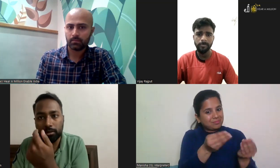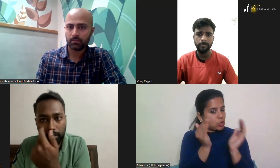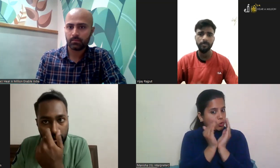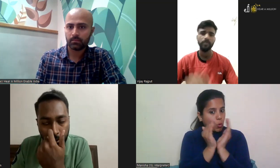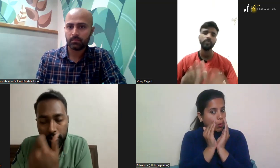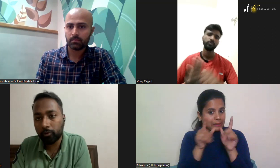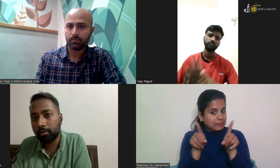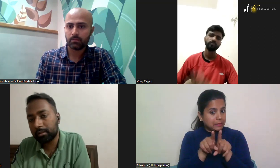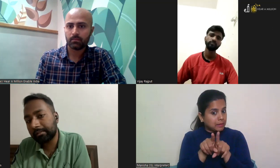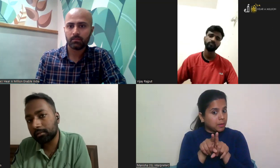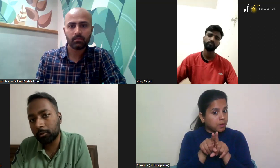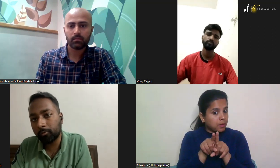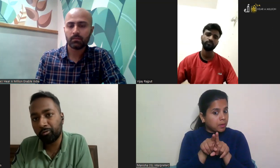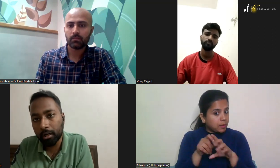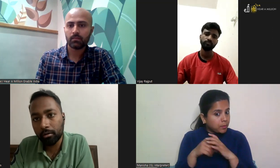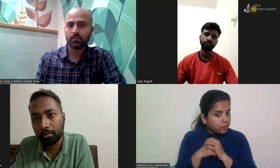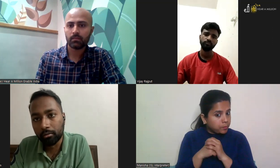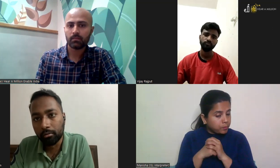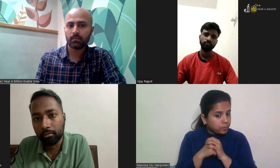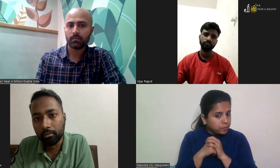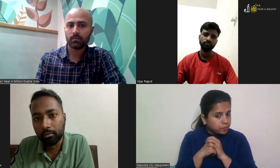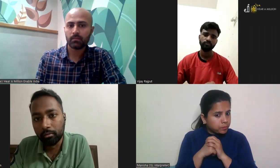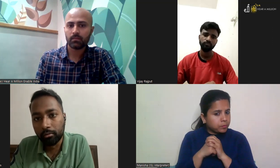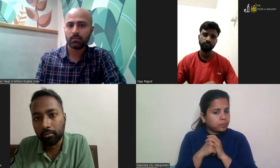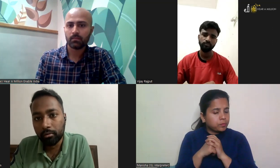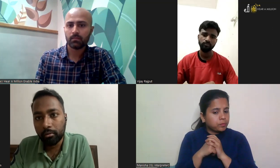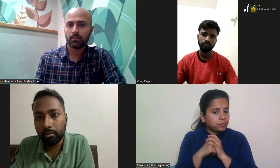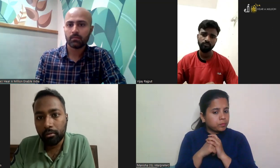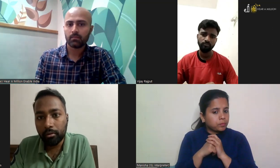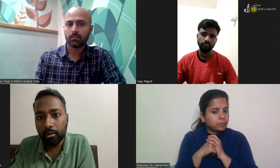Insurance policy depends on registration of vehicle.